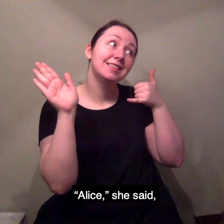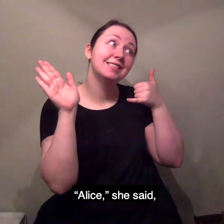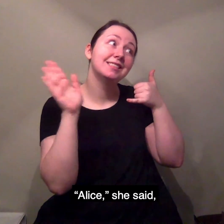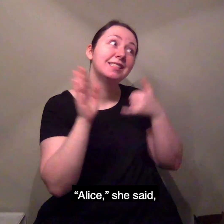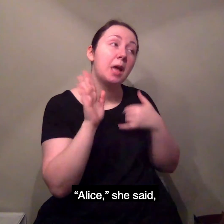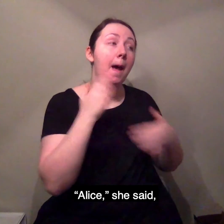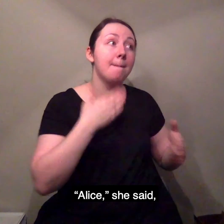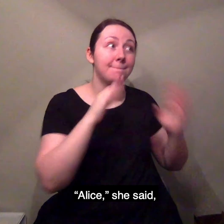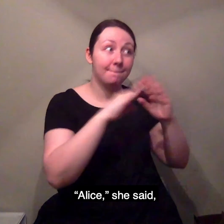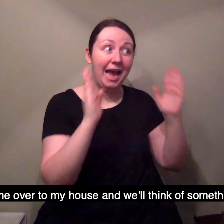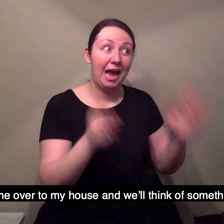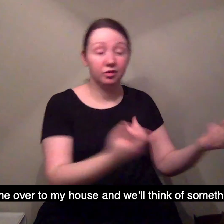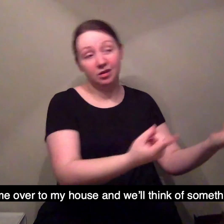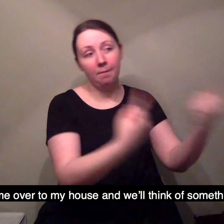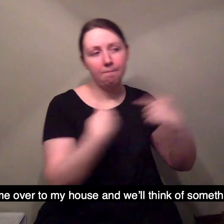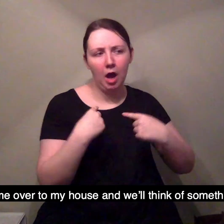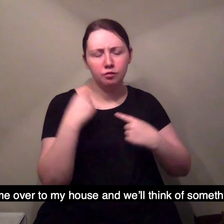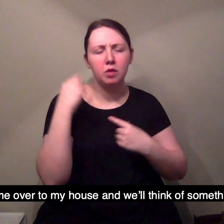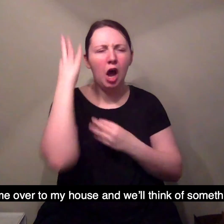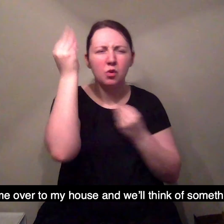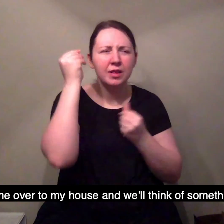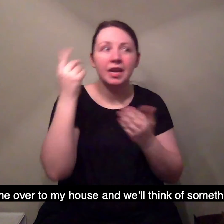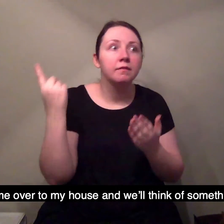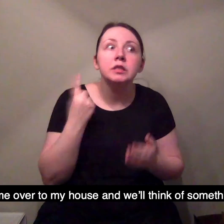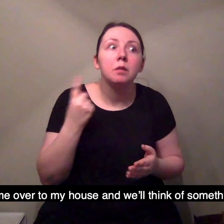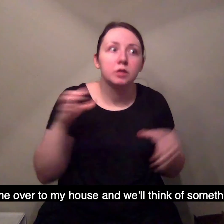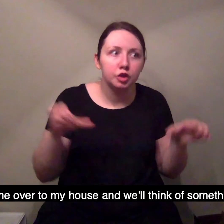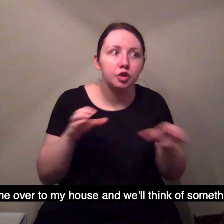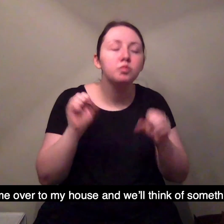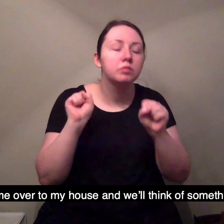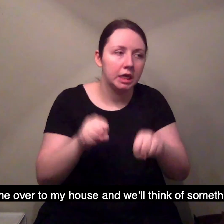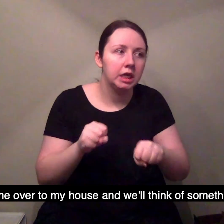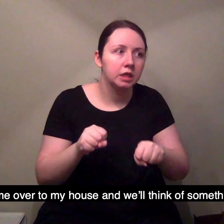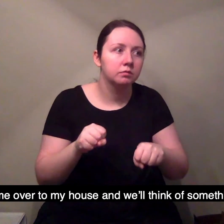Alice, she said, come over to my house and we'll think of something to do.